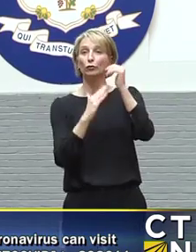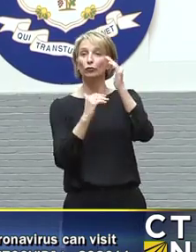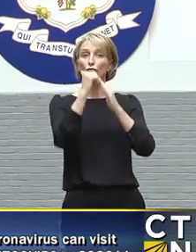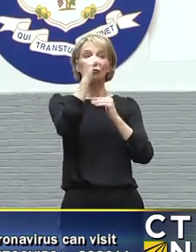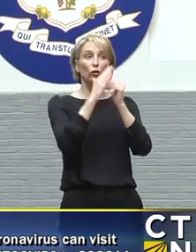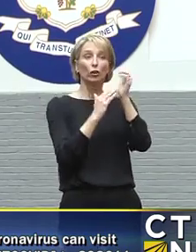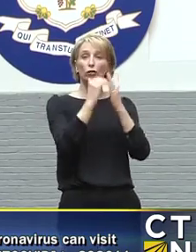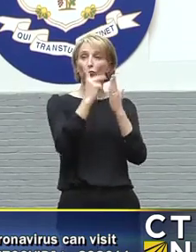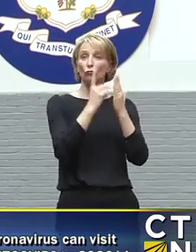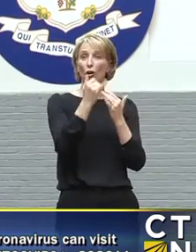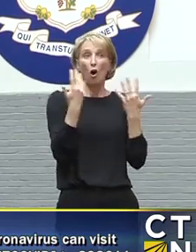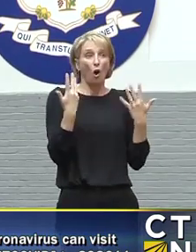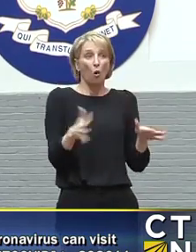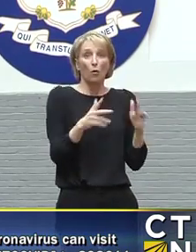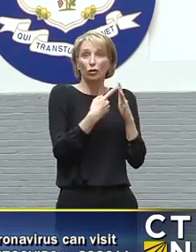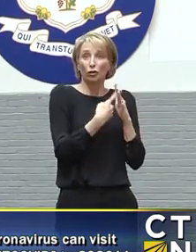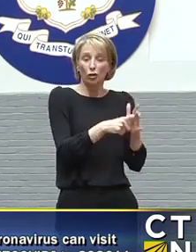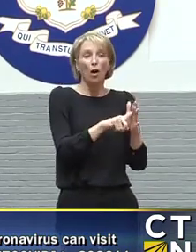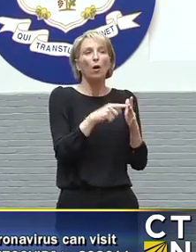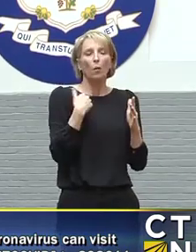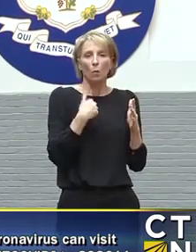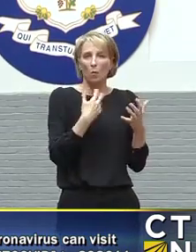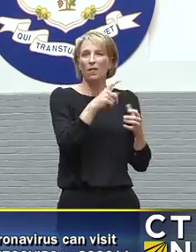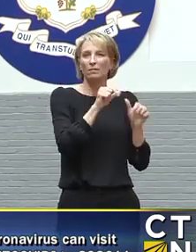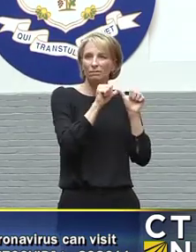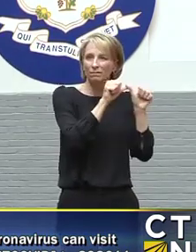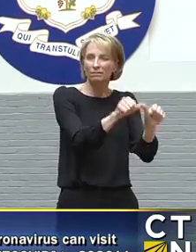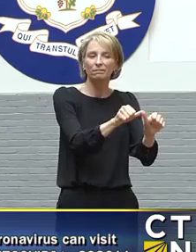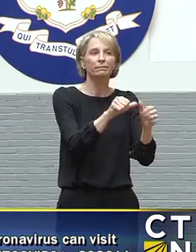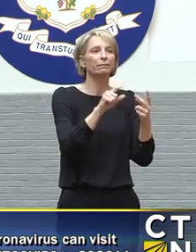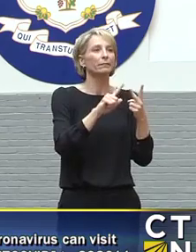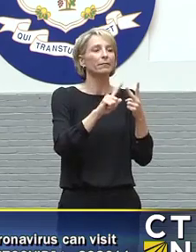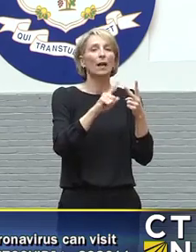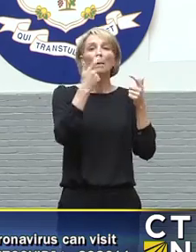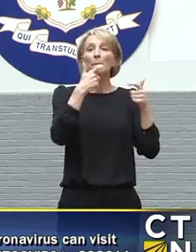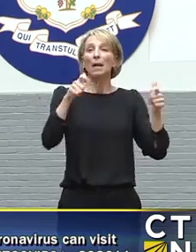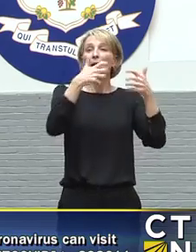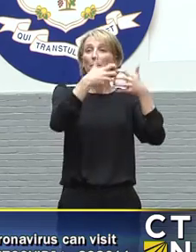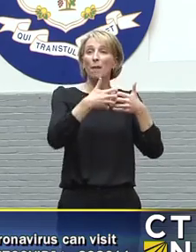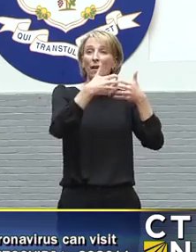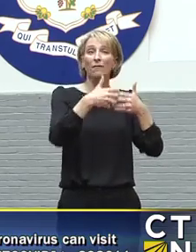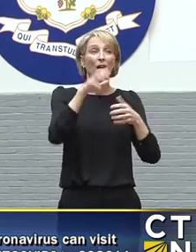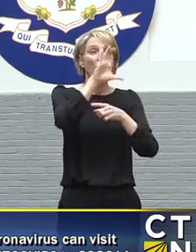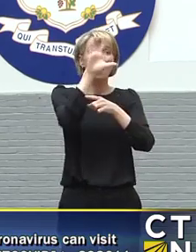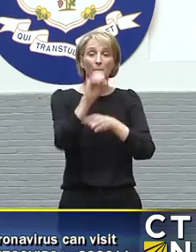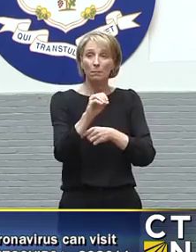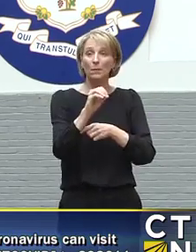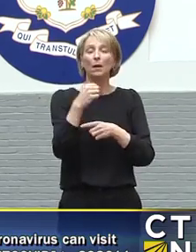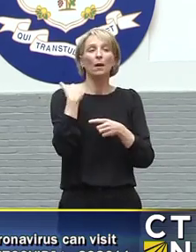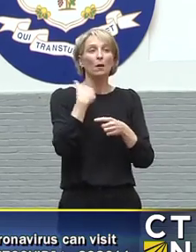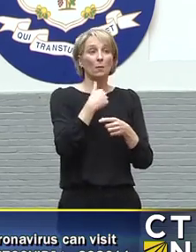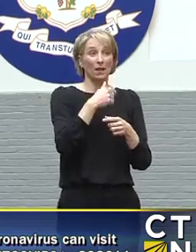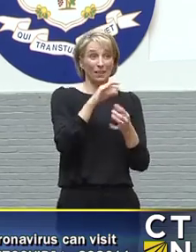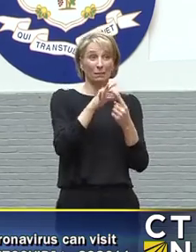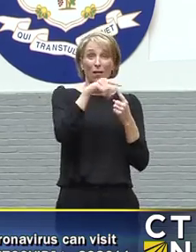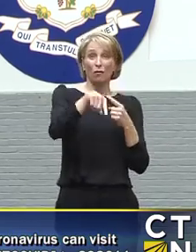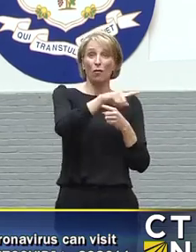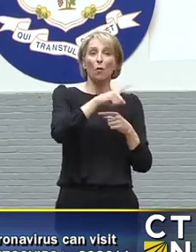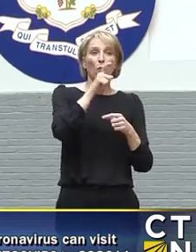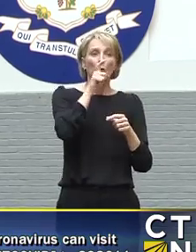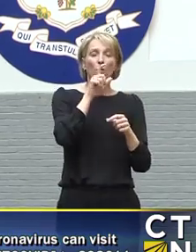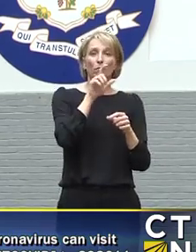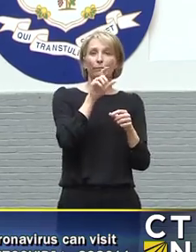already underway, and another is going to be our major manufacturing facilities, especially those in the defense